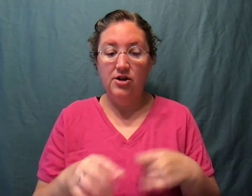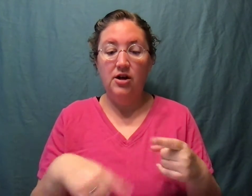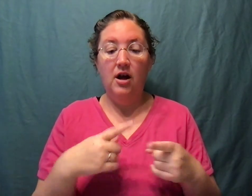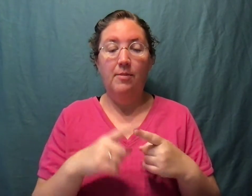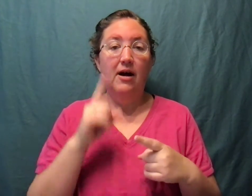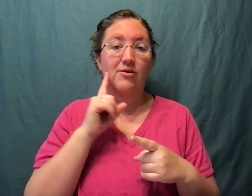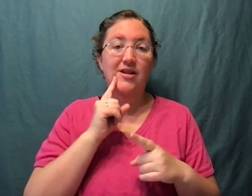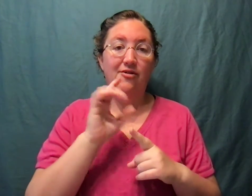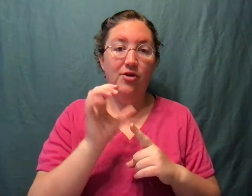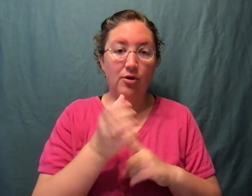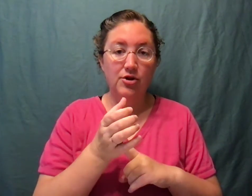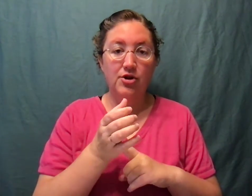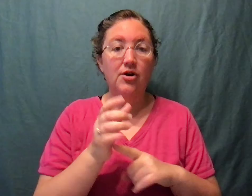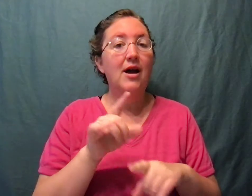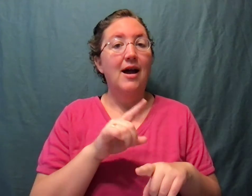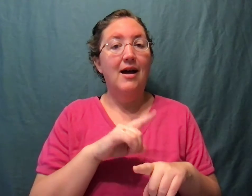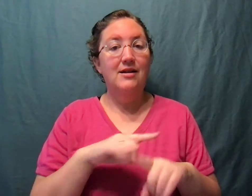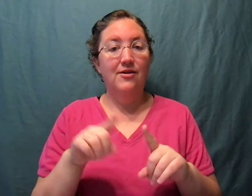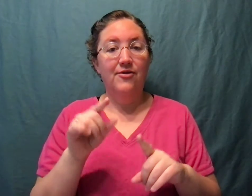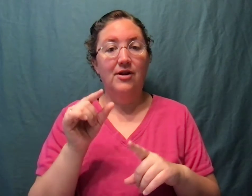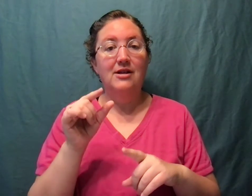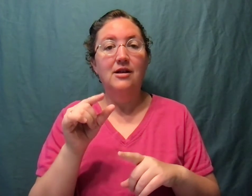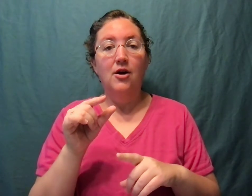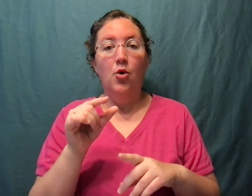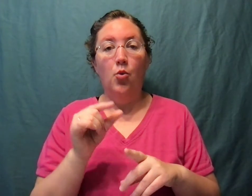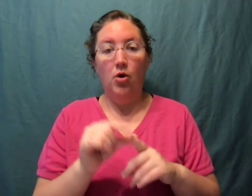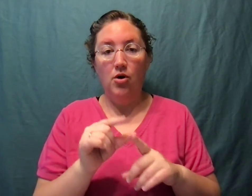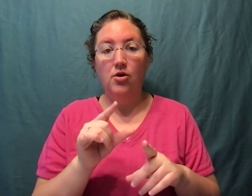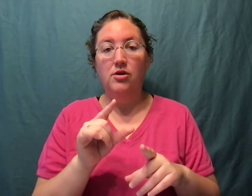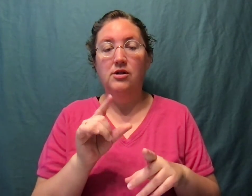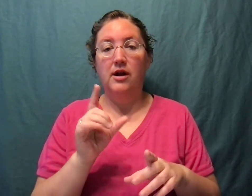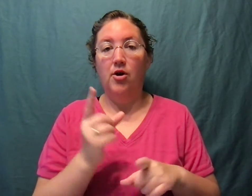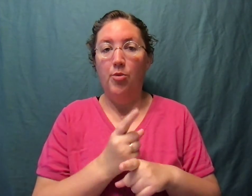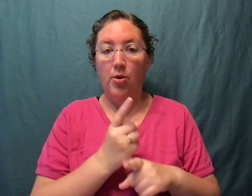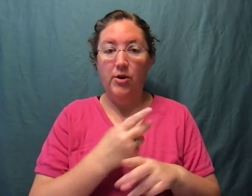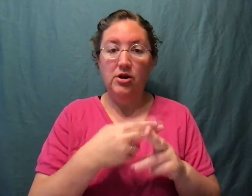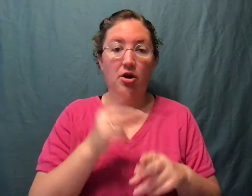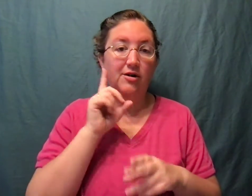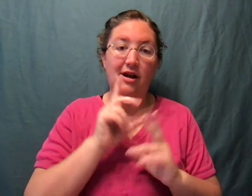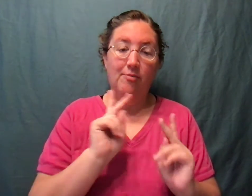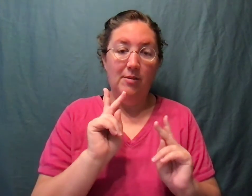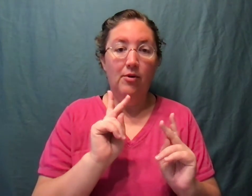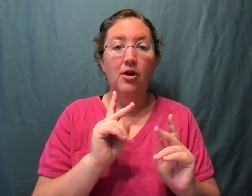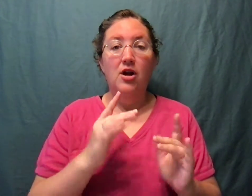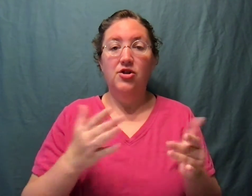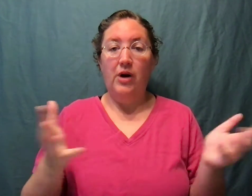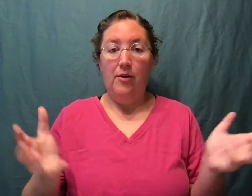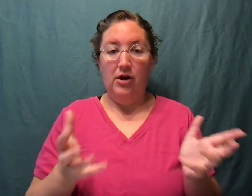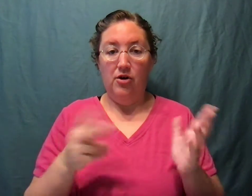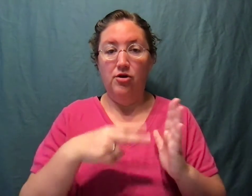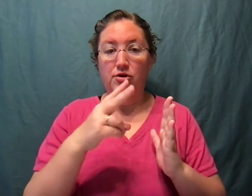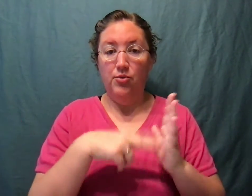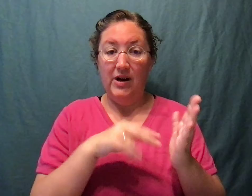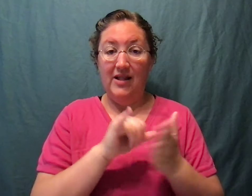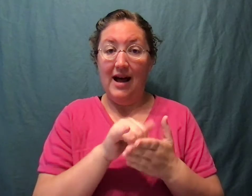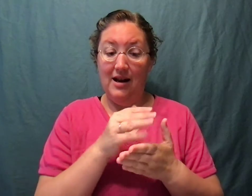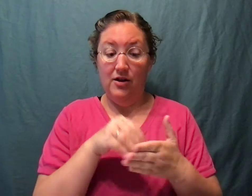explanation about deaf culture and different words that are appropriate to call deaf people, so I would encourage you to read that in the